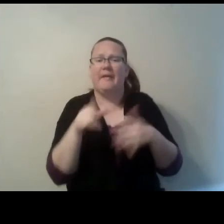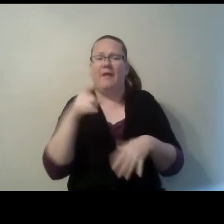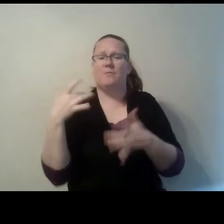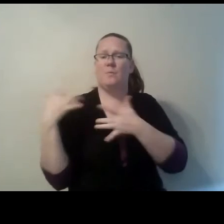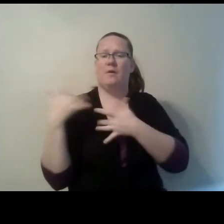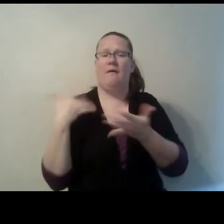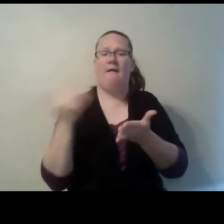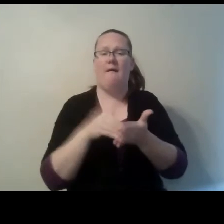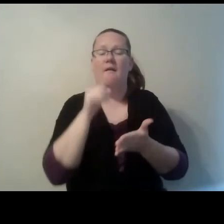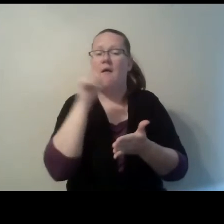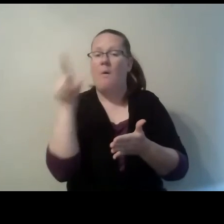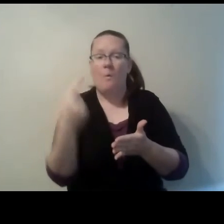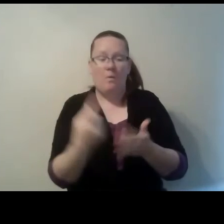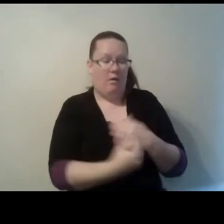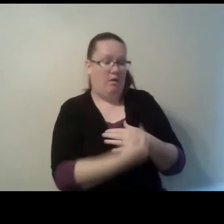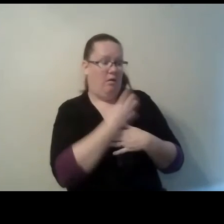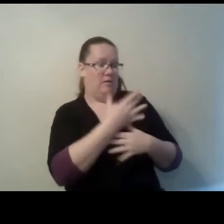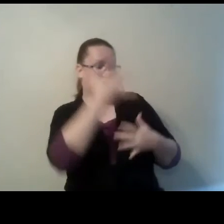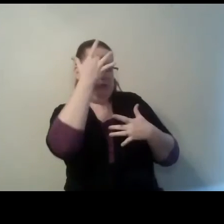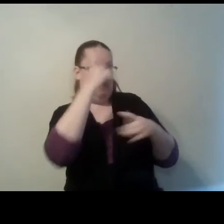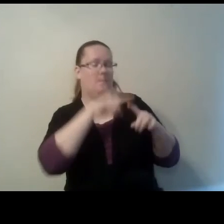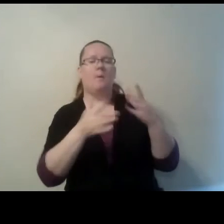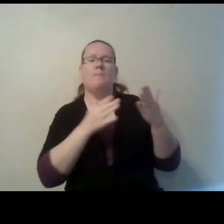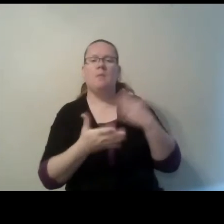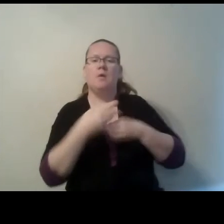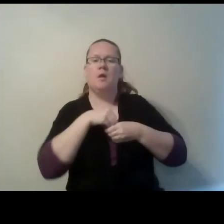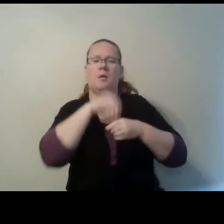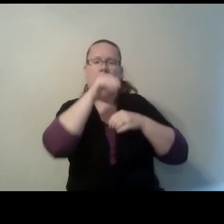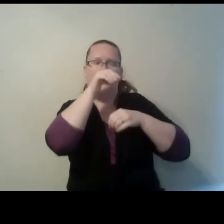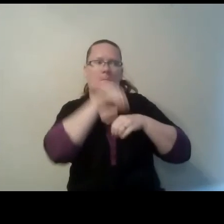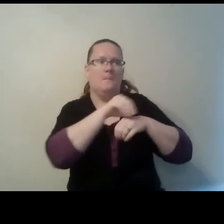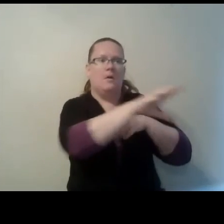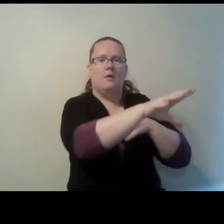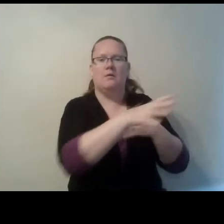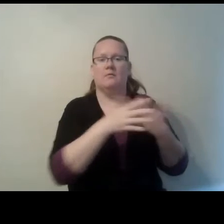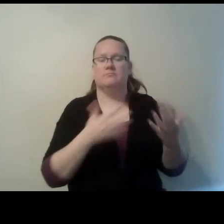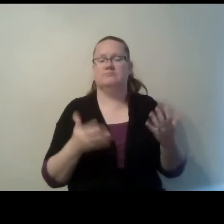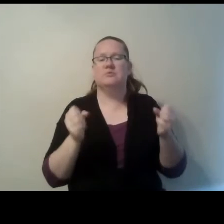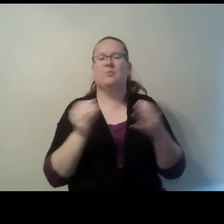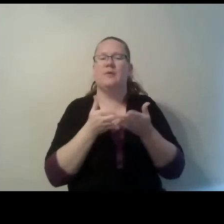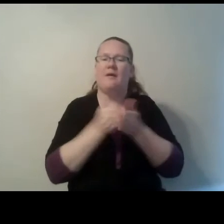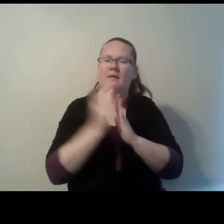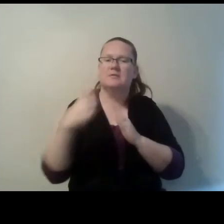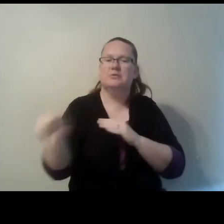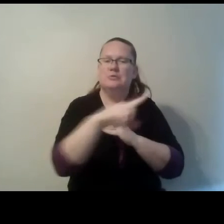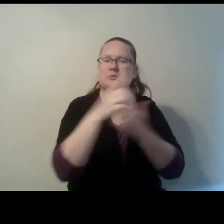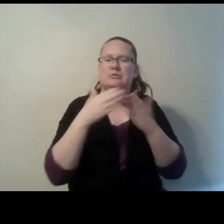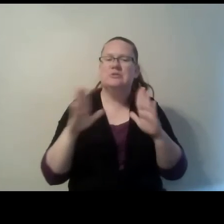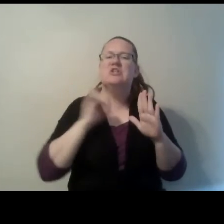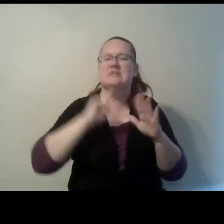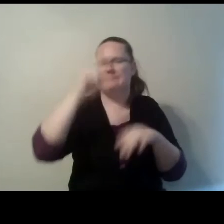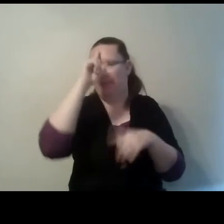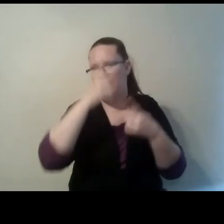just getting sick from someone else, but them making somebody else sick. And we just ask, everyone in general to be conscious of that. Don't